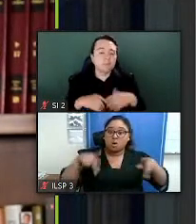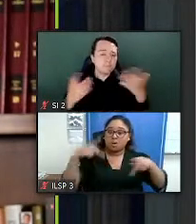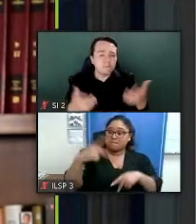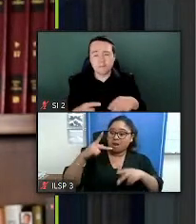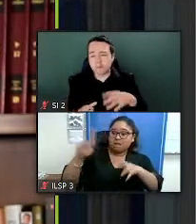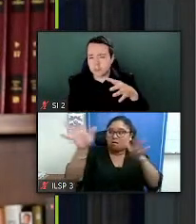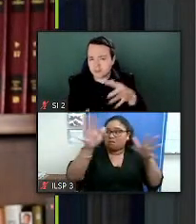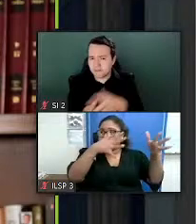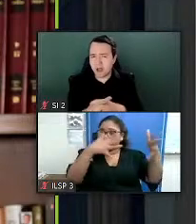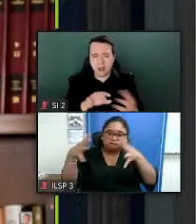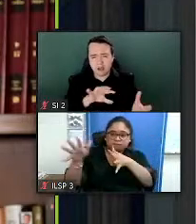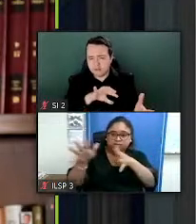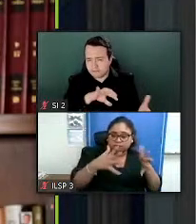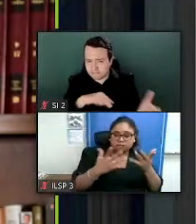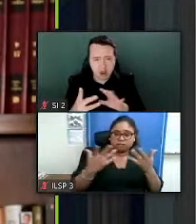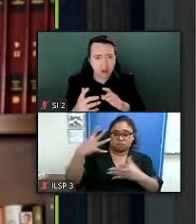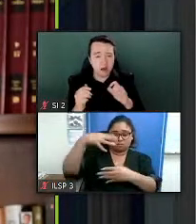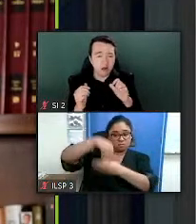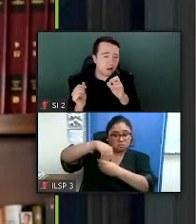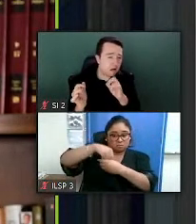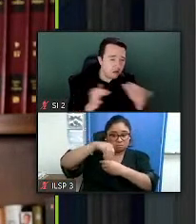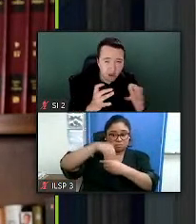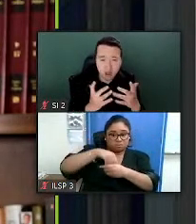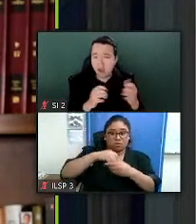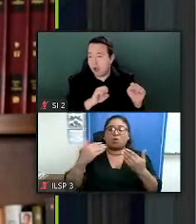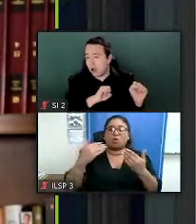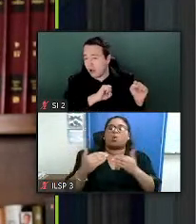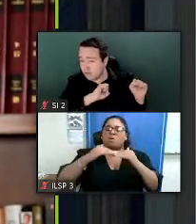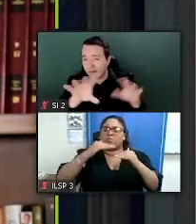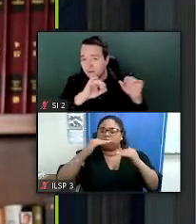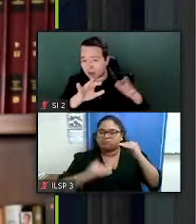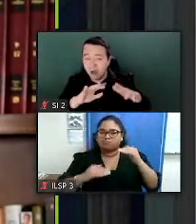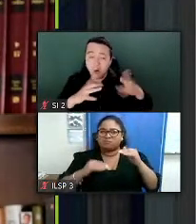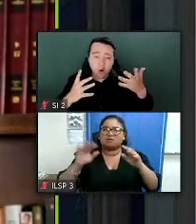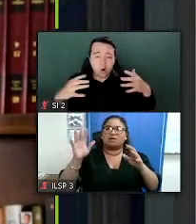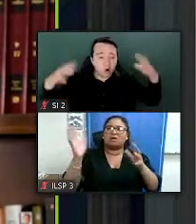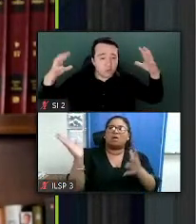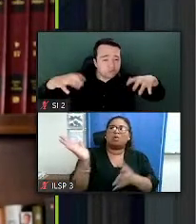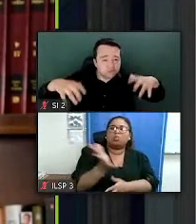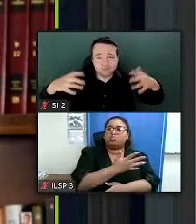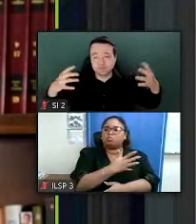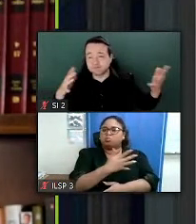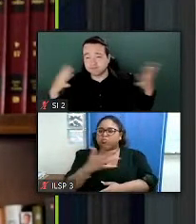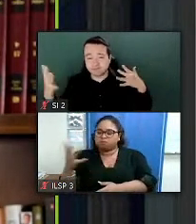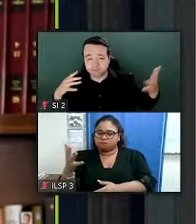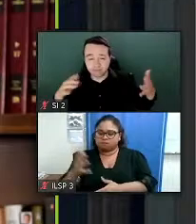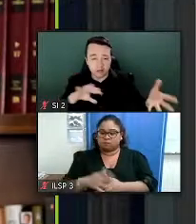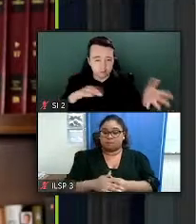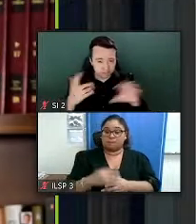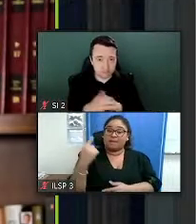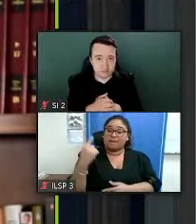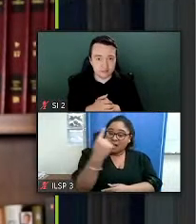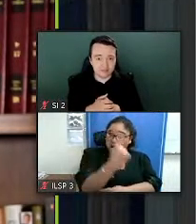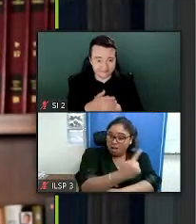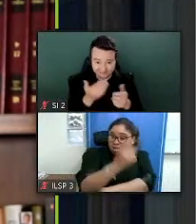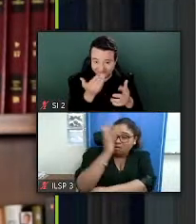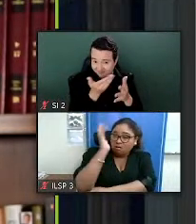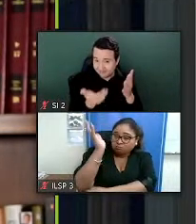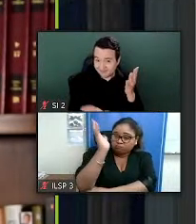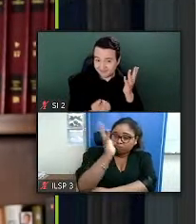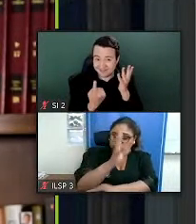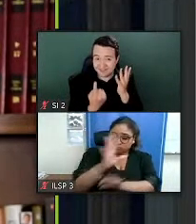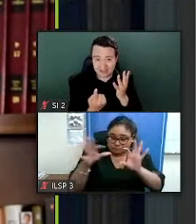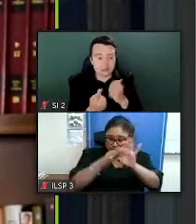are in situations of displacement crises and conflicts including those resulting from climate change each